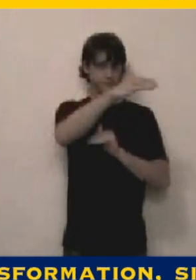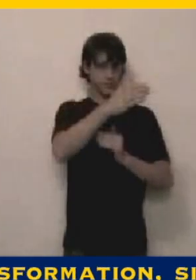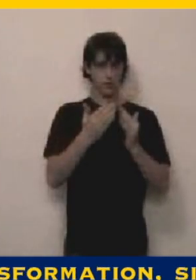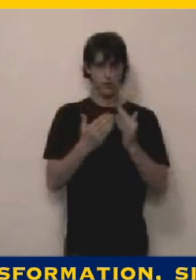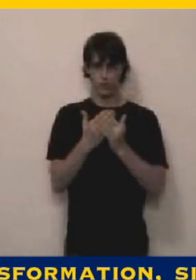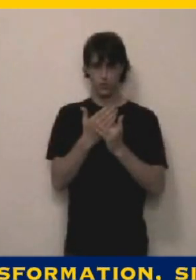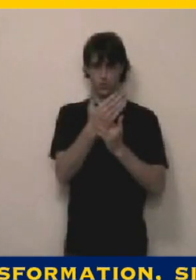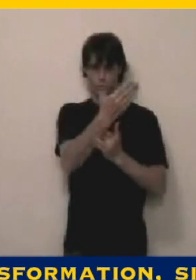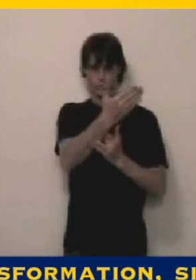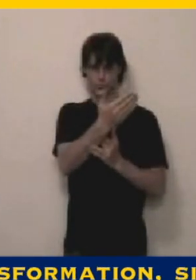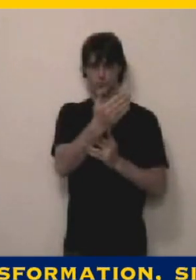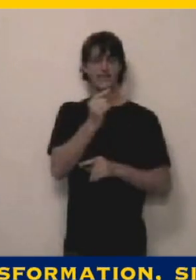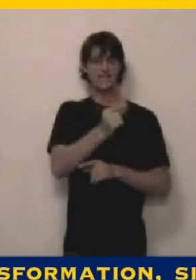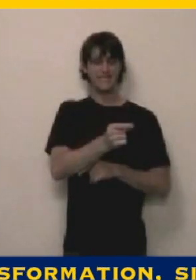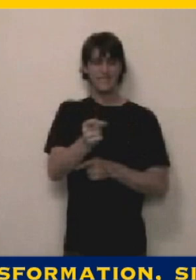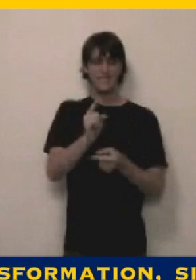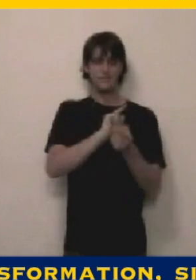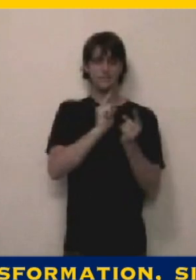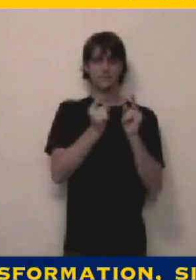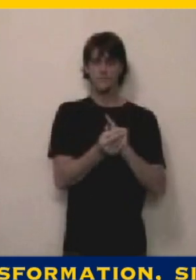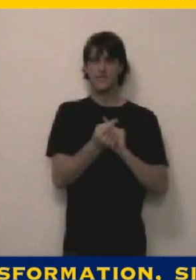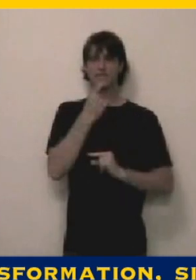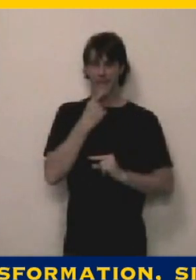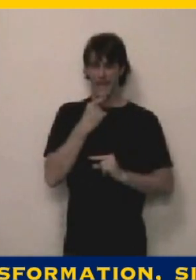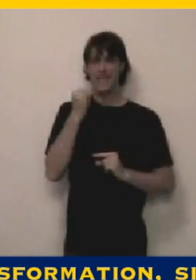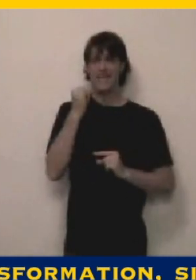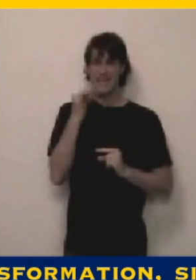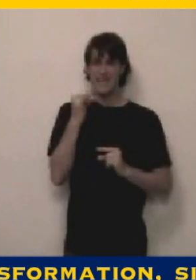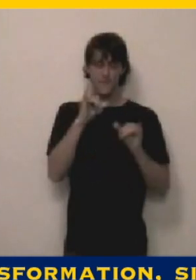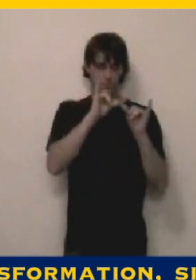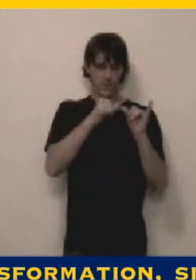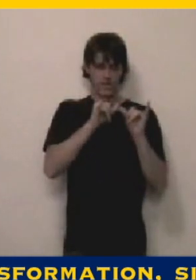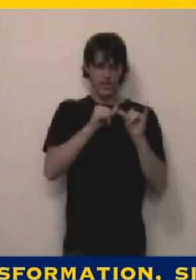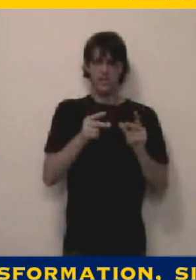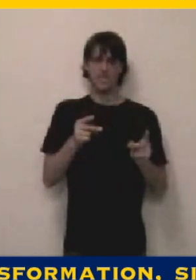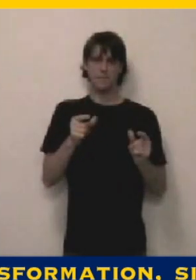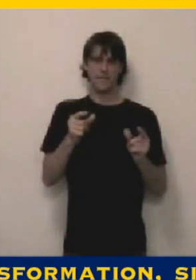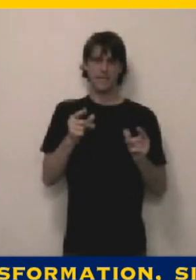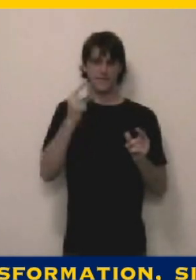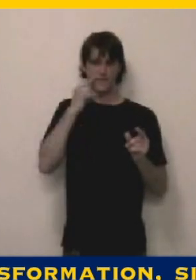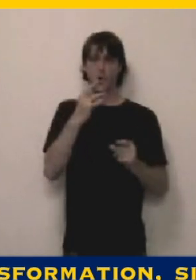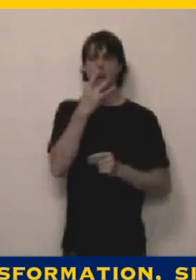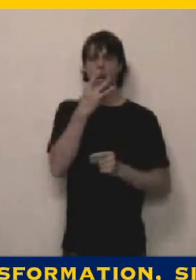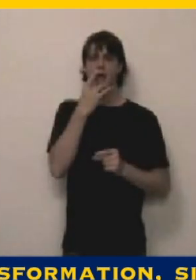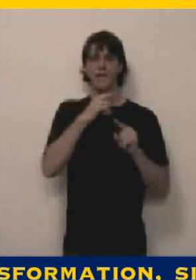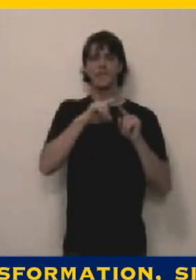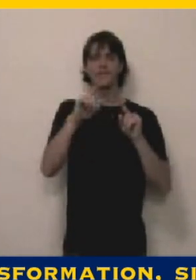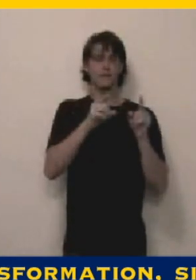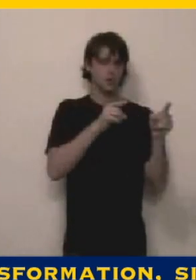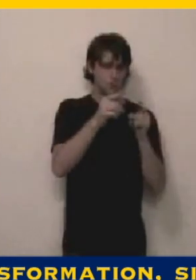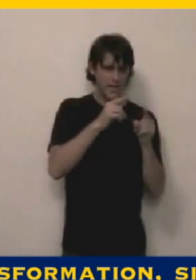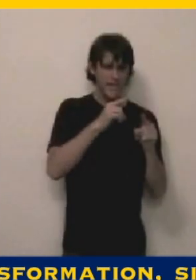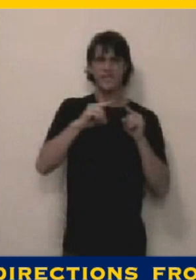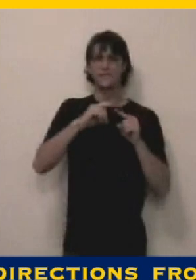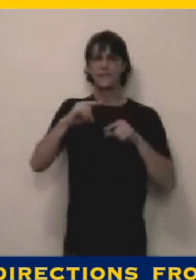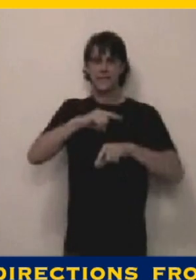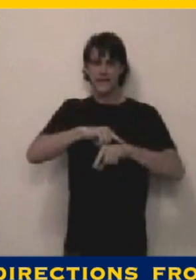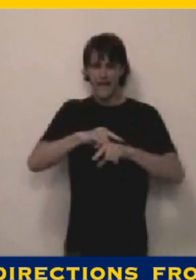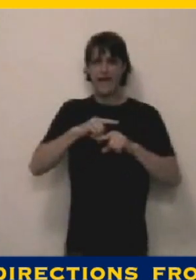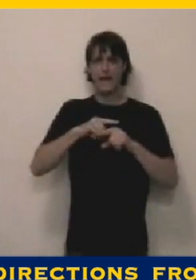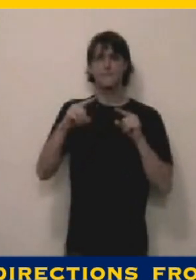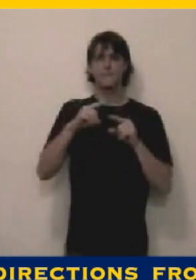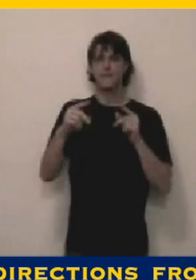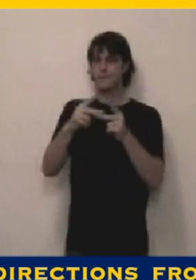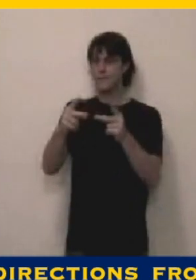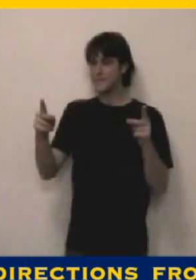Galilean transformation, since light traveled relative to the ether at a known speed of approximately 300,000 kilometers per second, measuring its speed in a